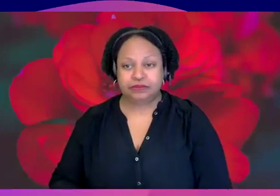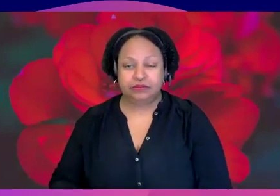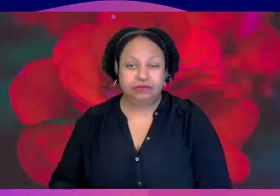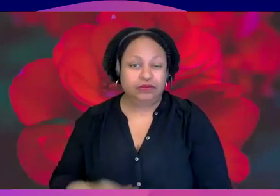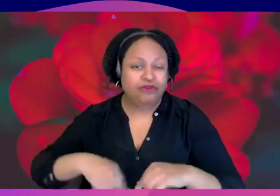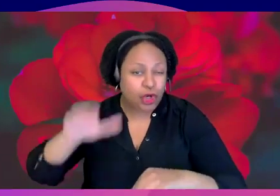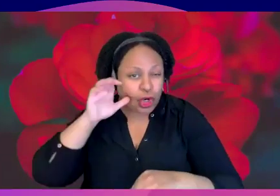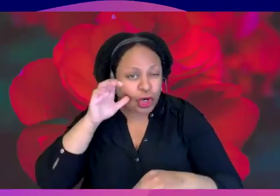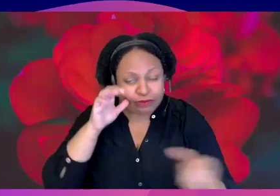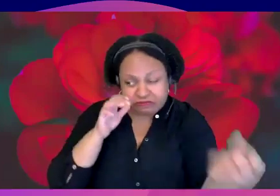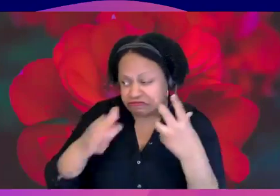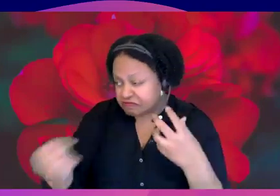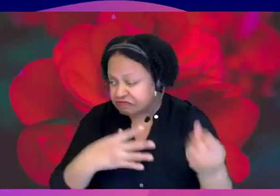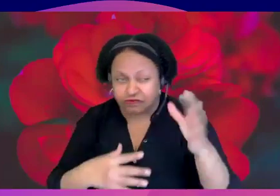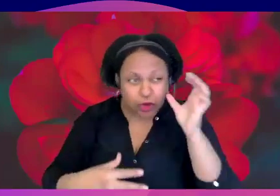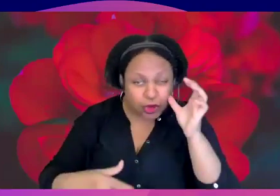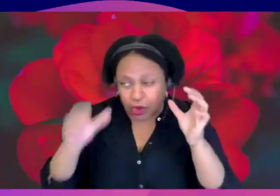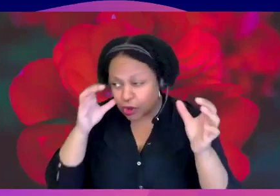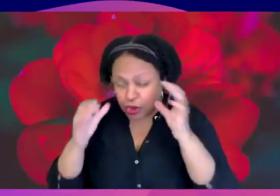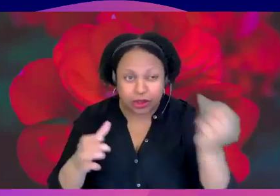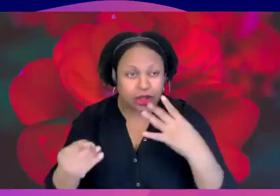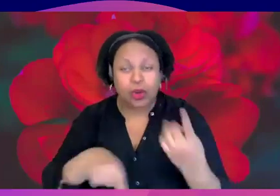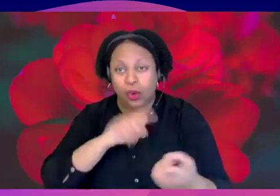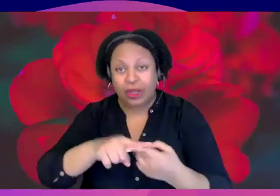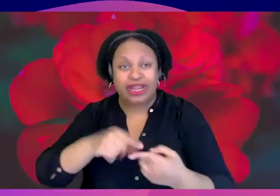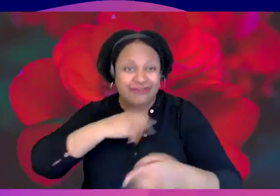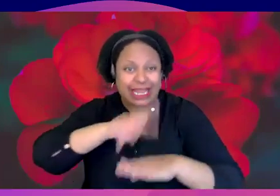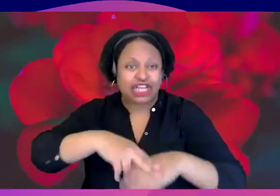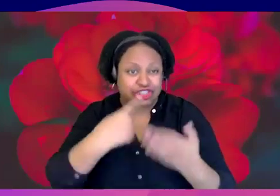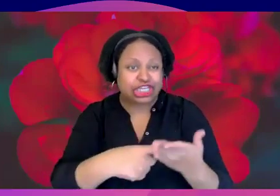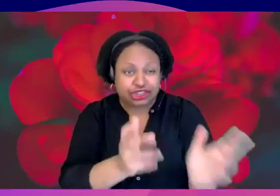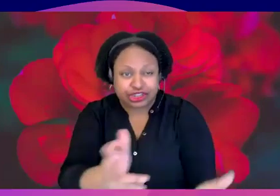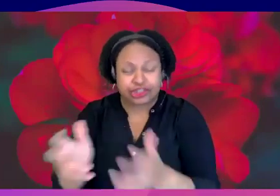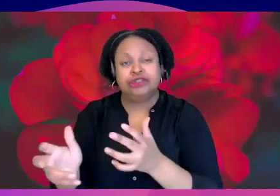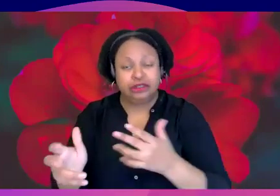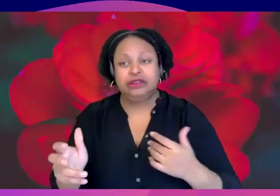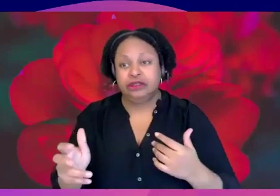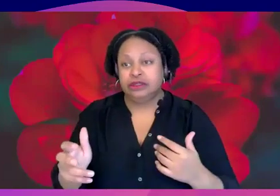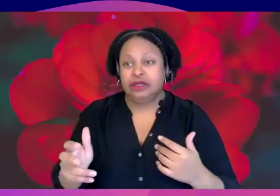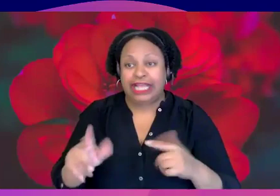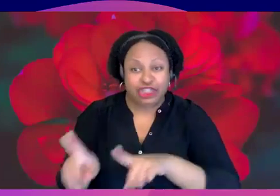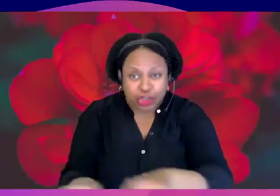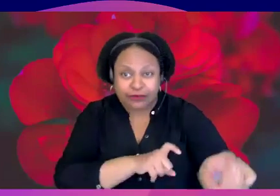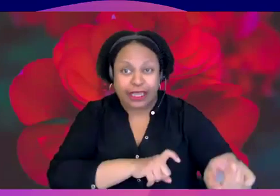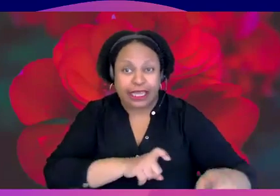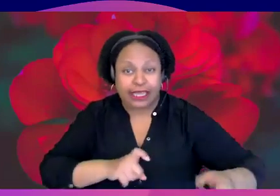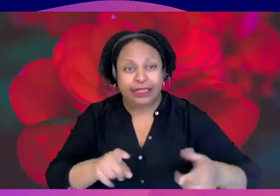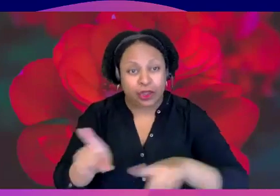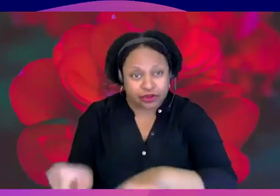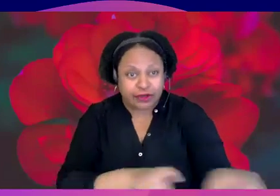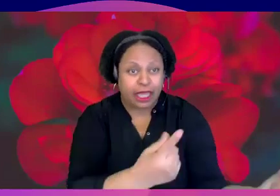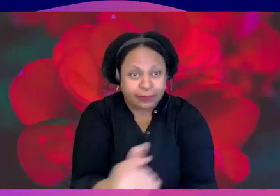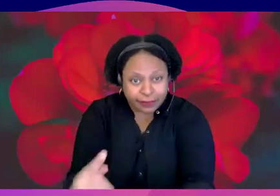What we've heard from folks too, when we had these national conversations and looked through the survey data, especially the